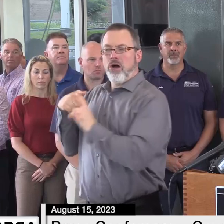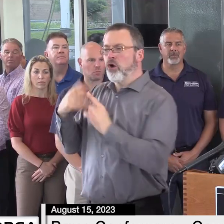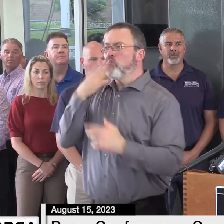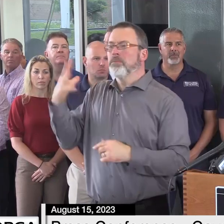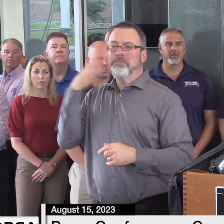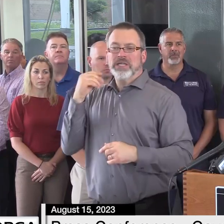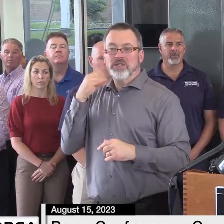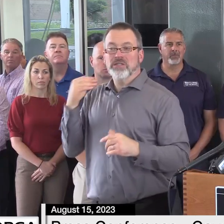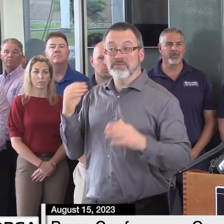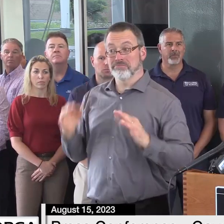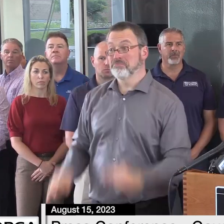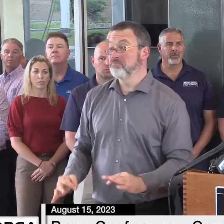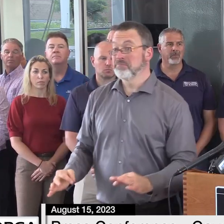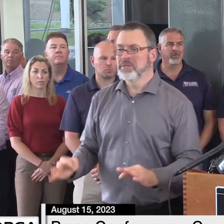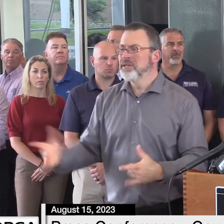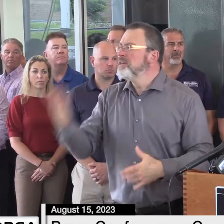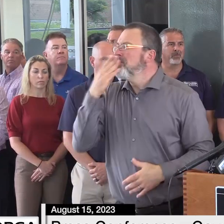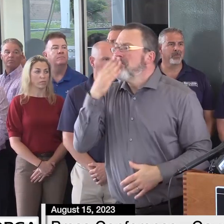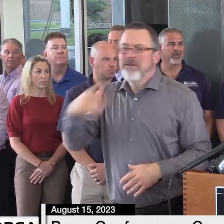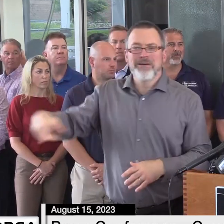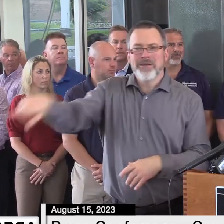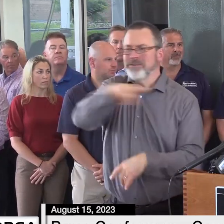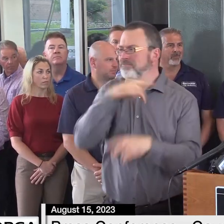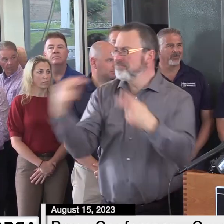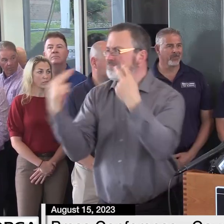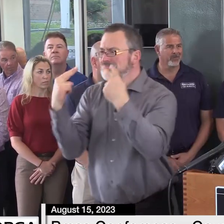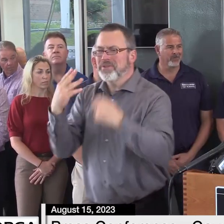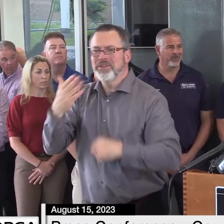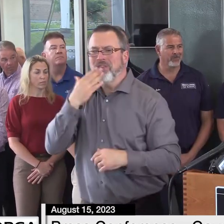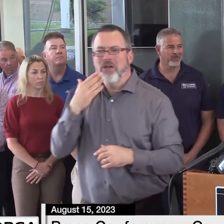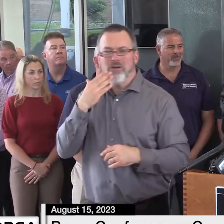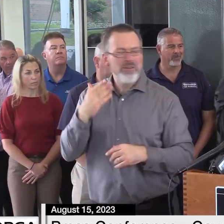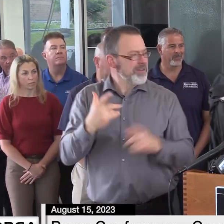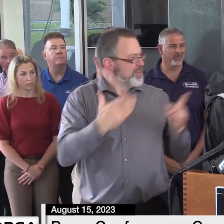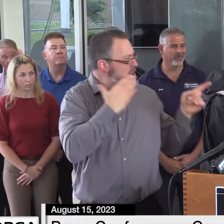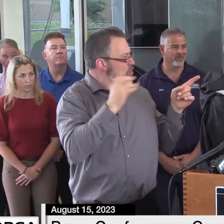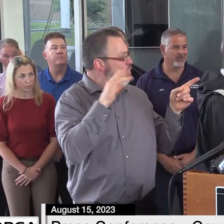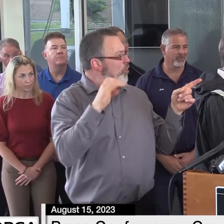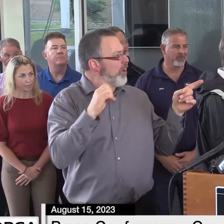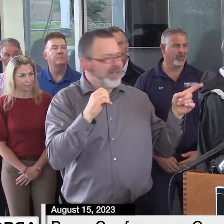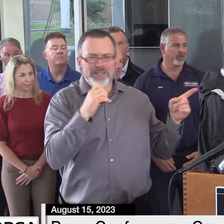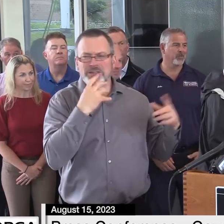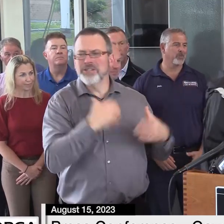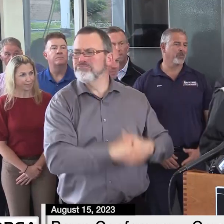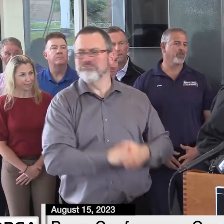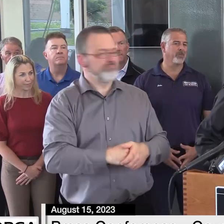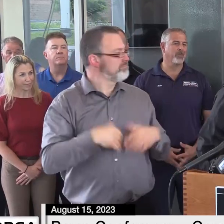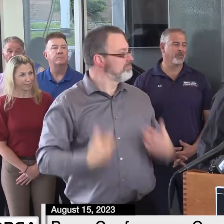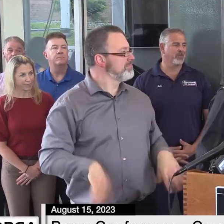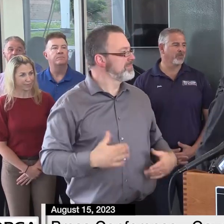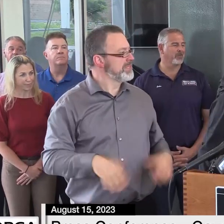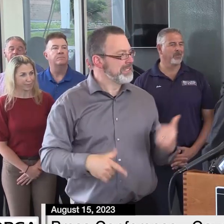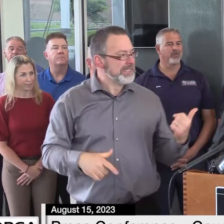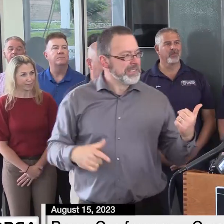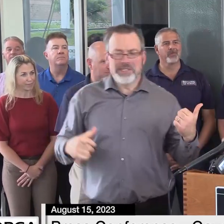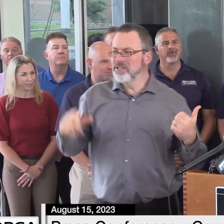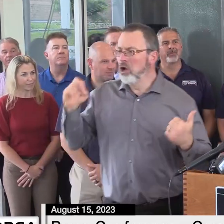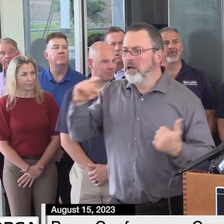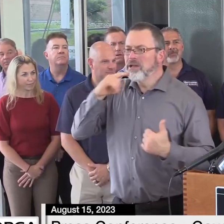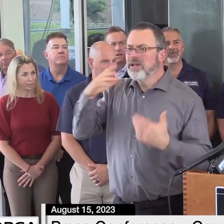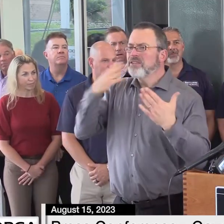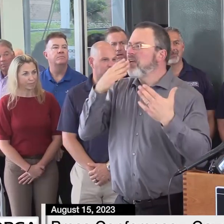Thank you all again, and again, Ernie, thank you so much for all you've done. Would thank you like you. To say anything in well, I'd like to